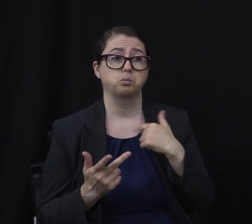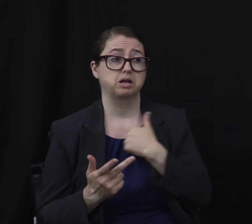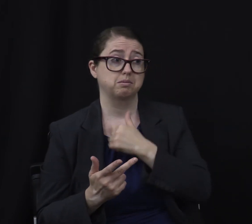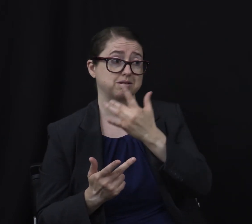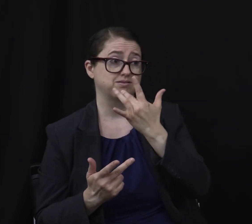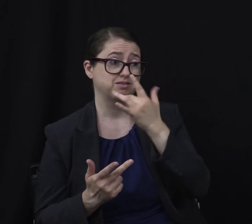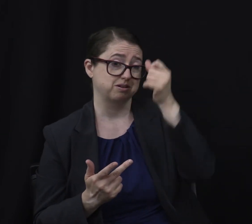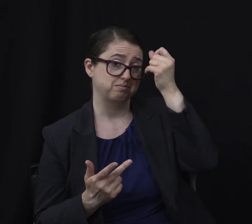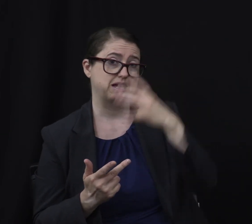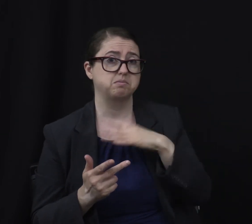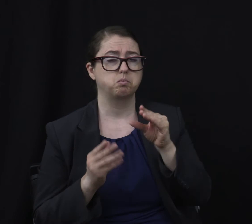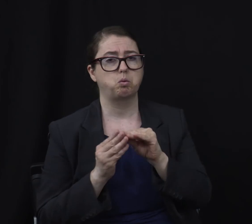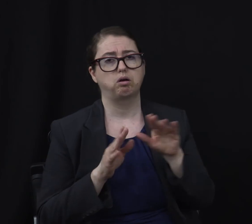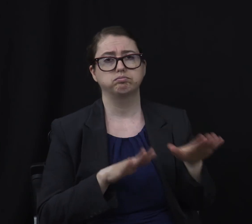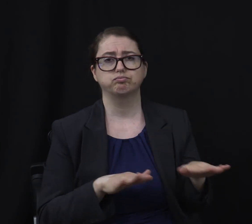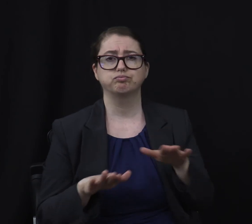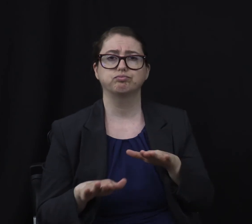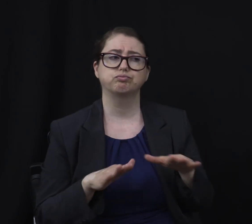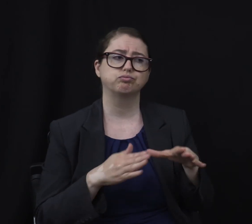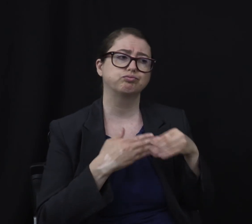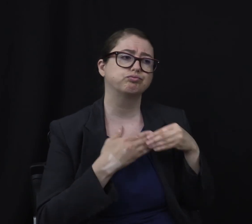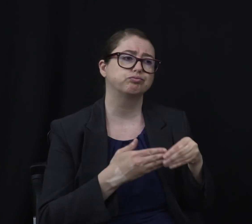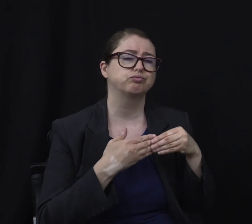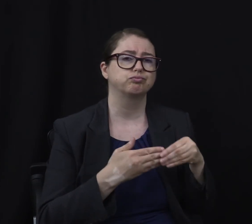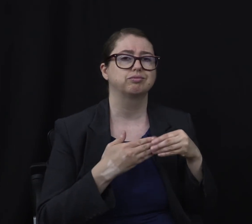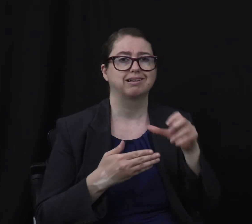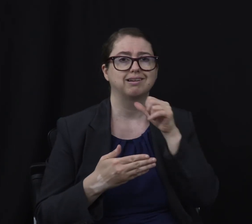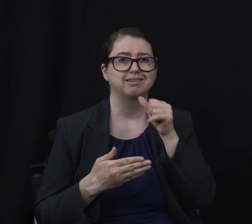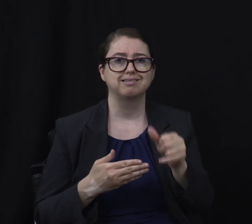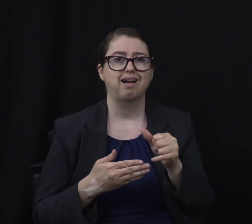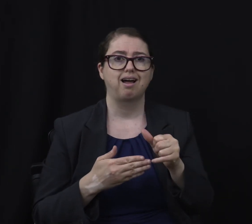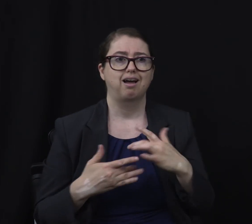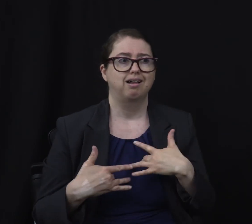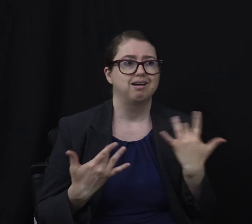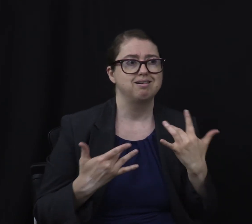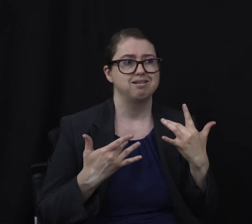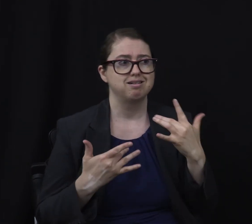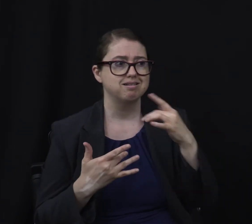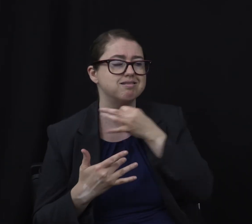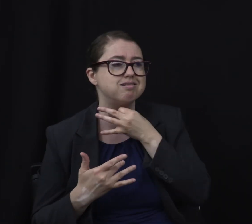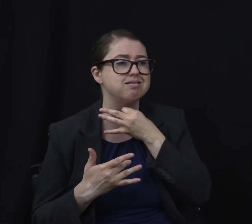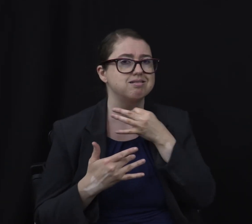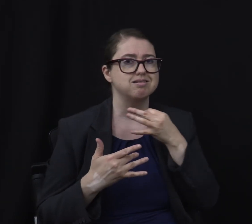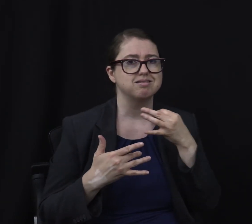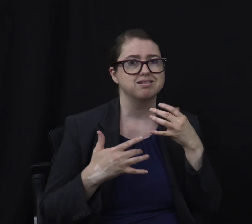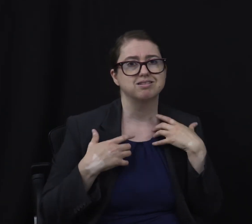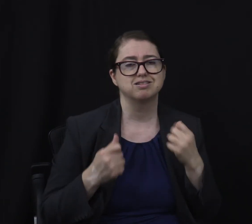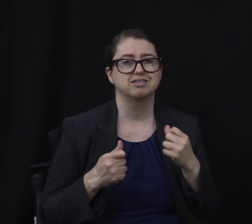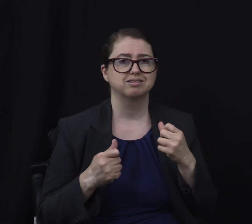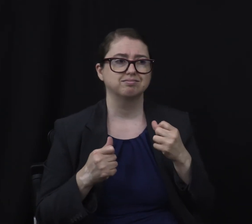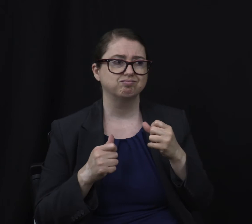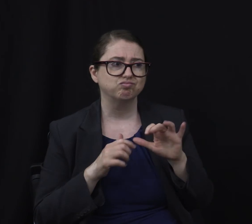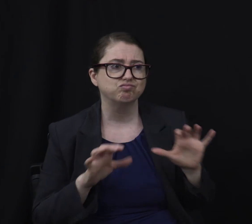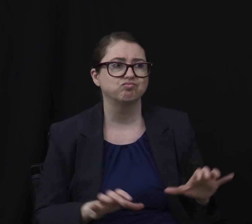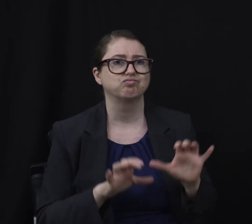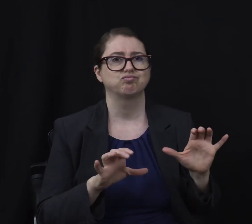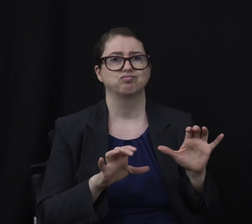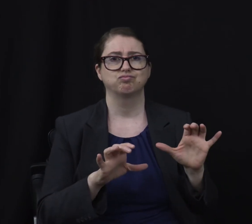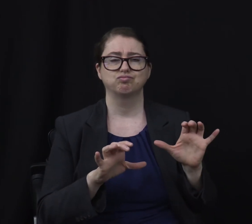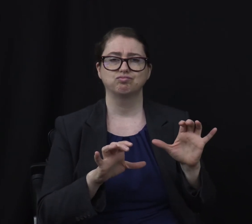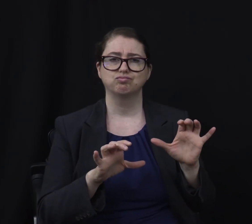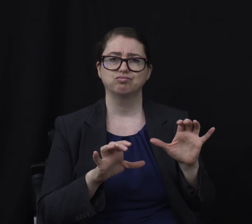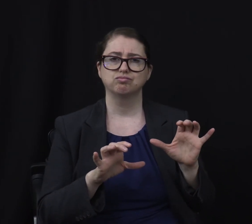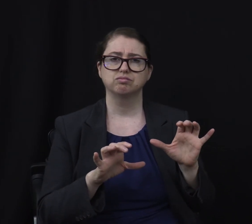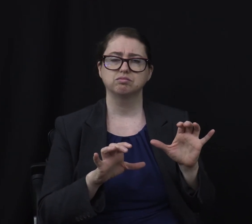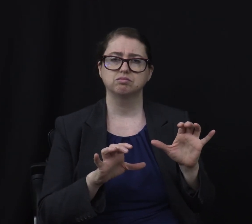and amenable and malleable as opposed to adventurous and valiant and courageous. And so especially to